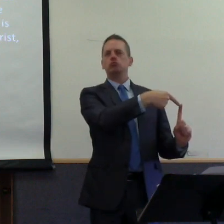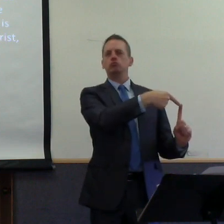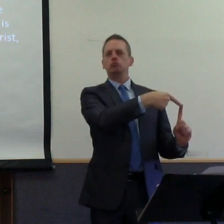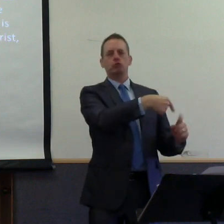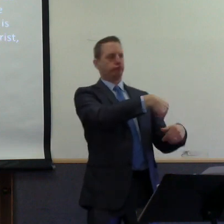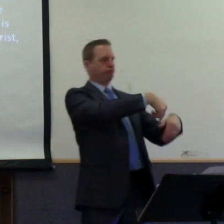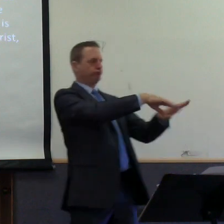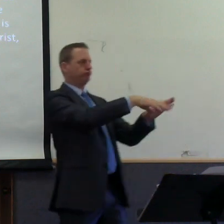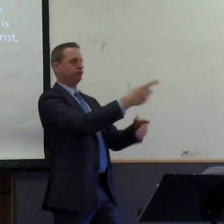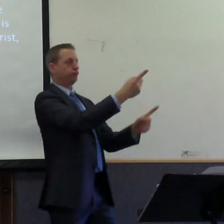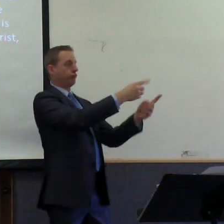It's not one or the other.